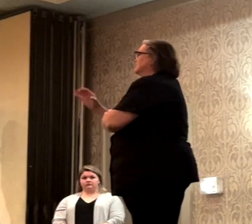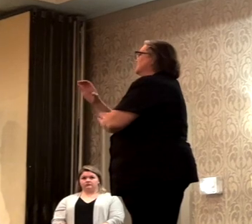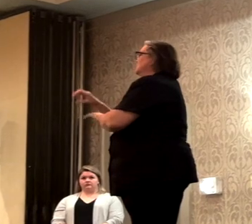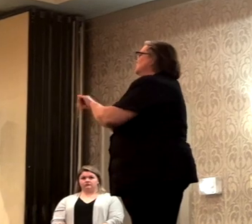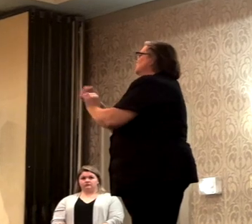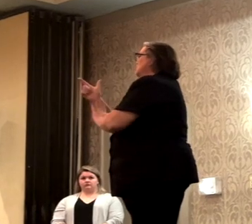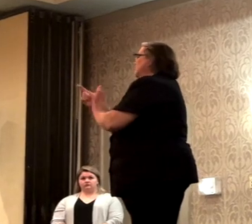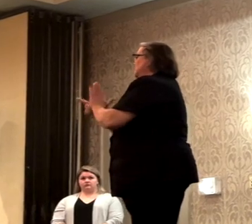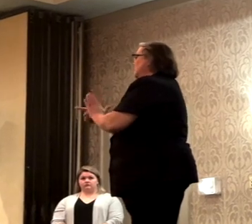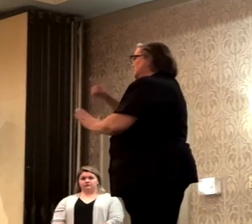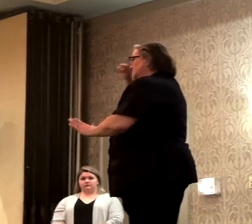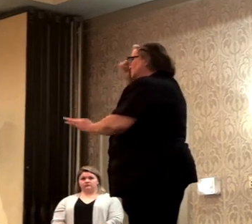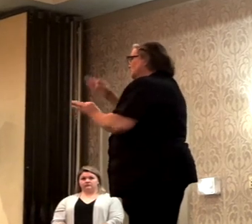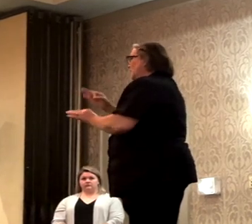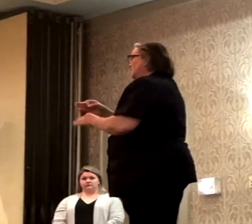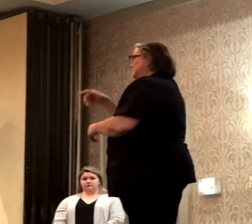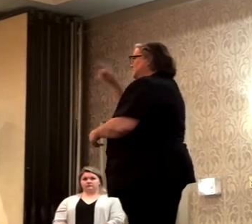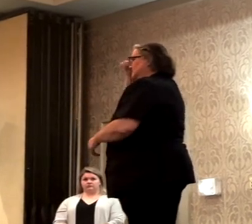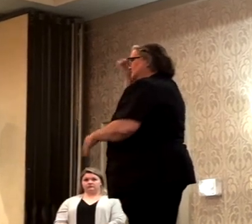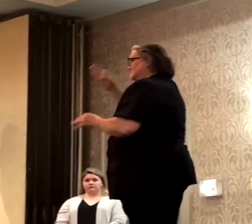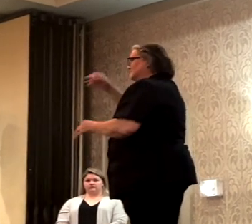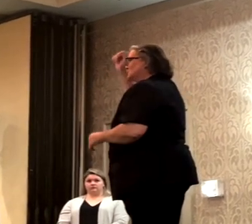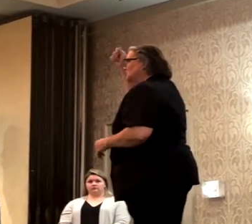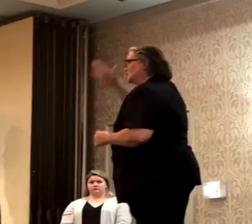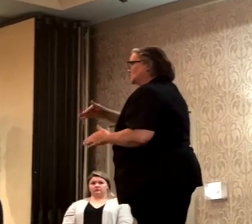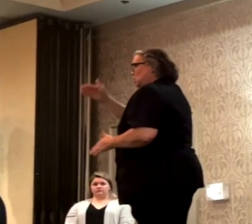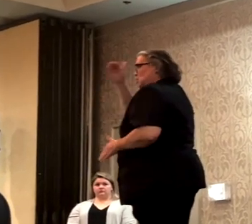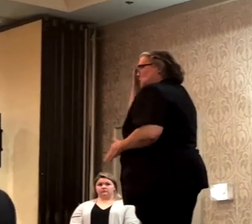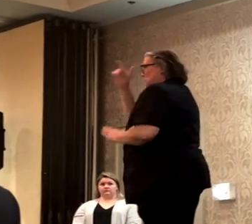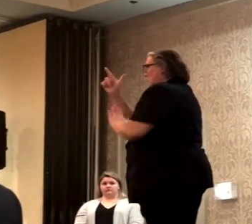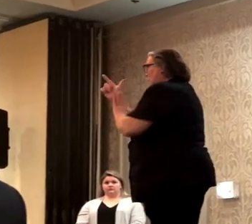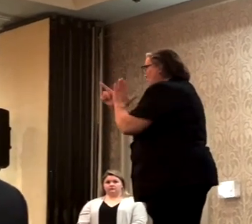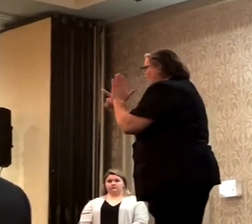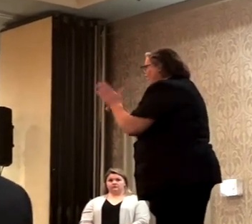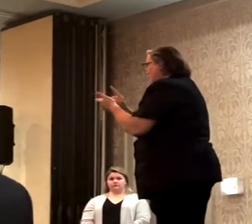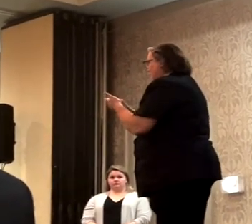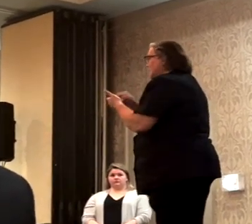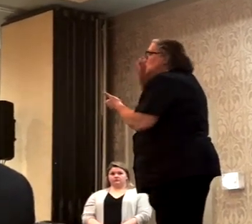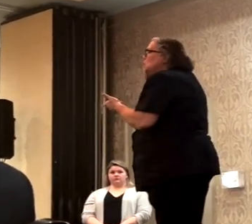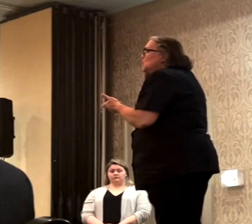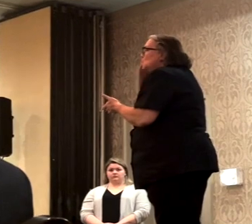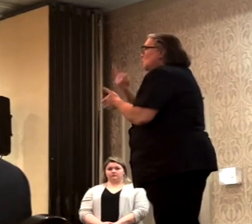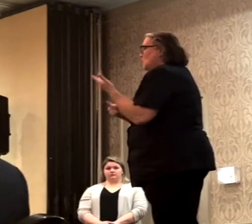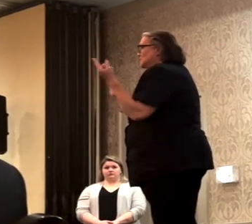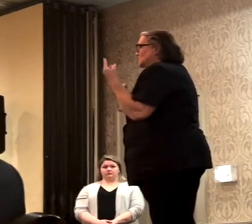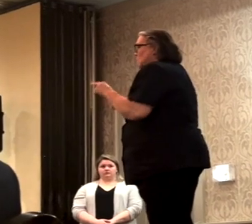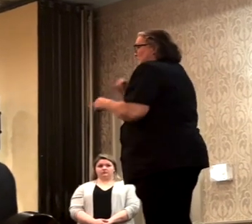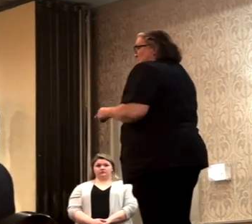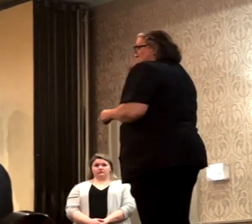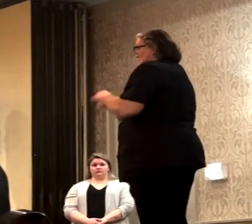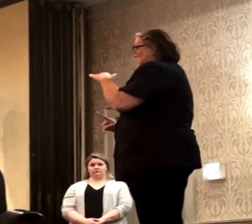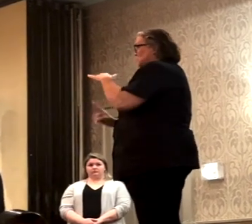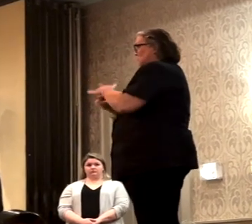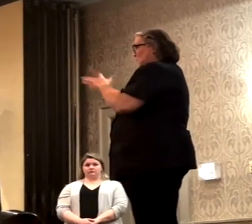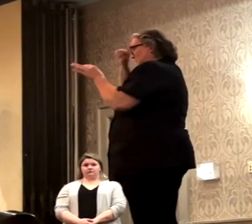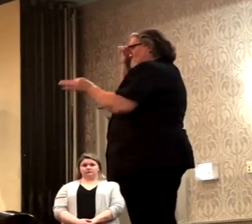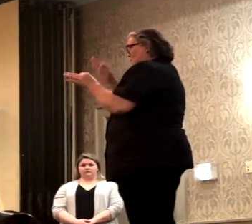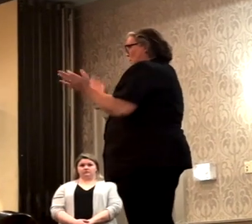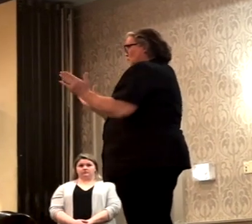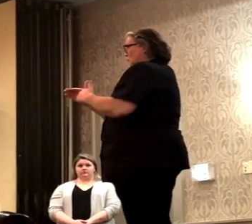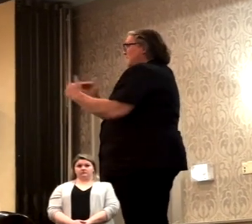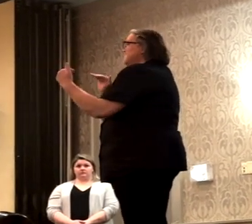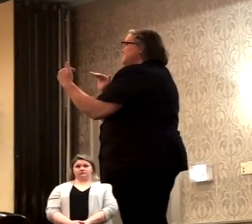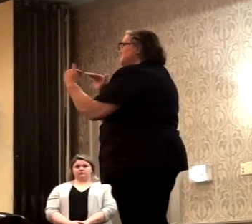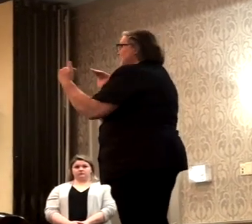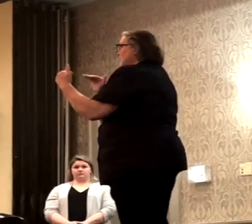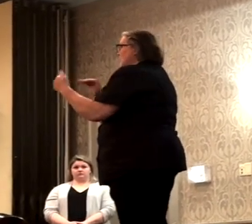judge. She knew the law, and she knew the score. If you appeared in her courtroom, you were treated fairly